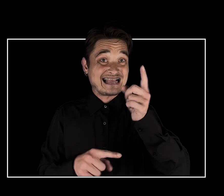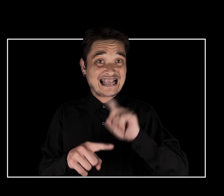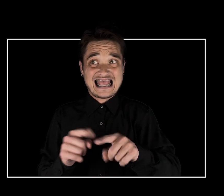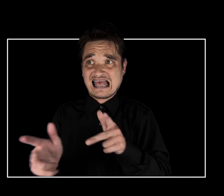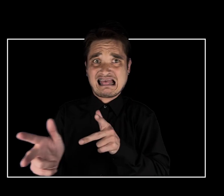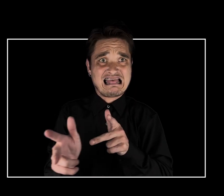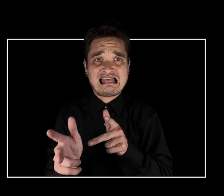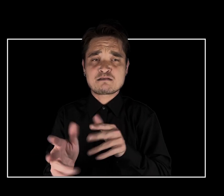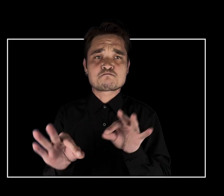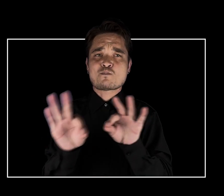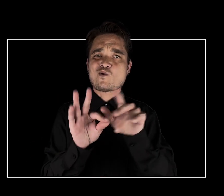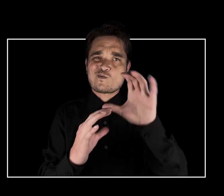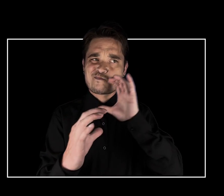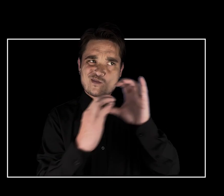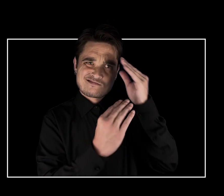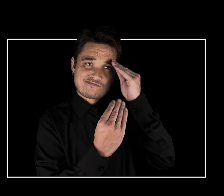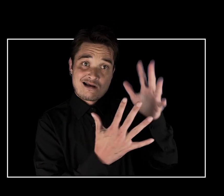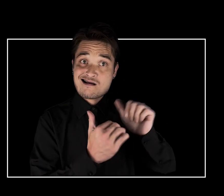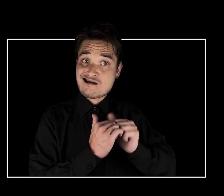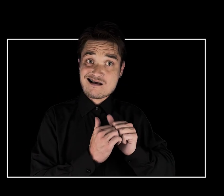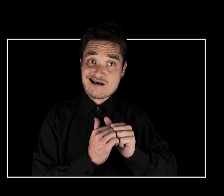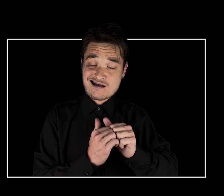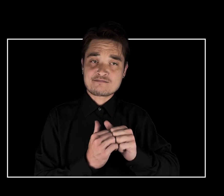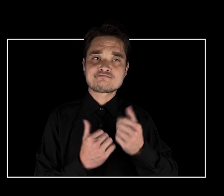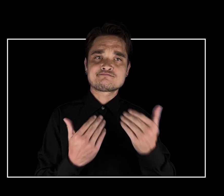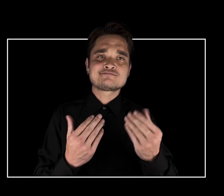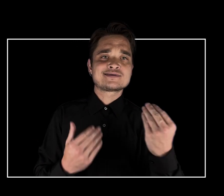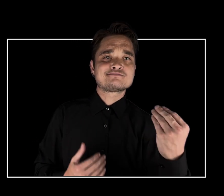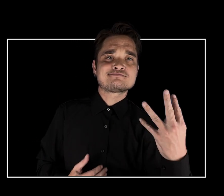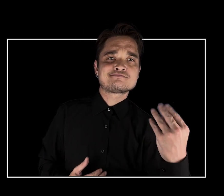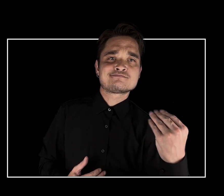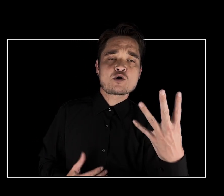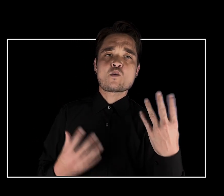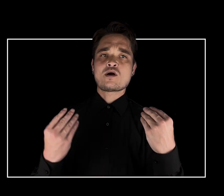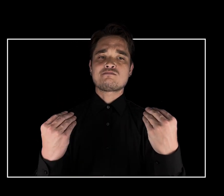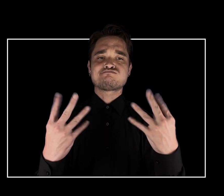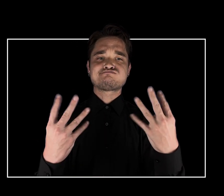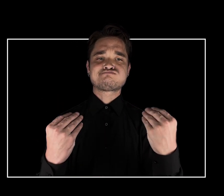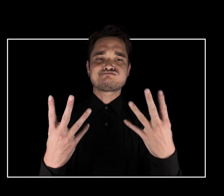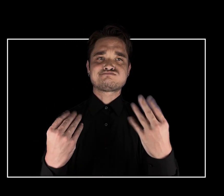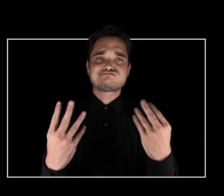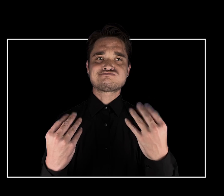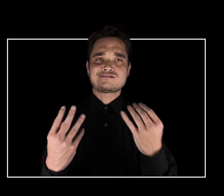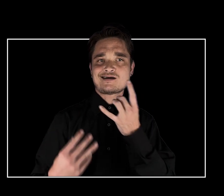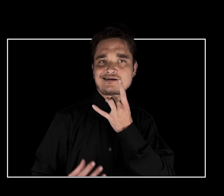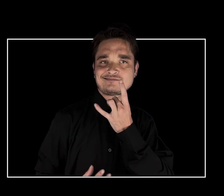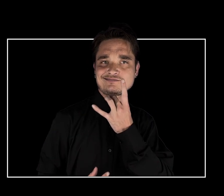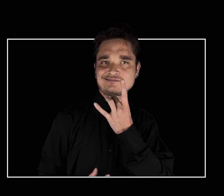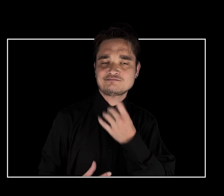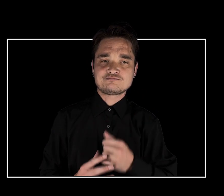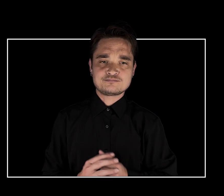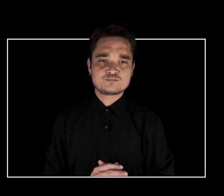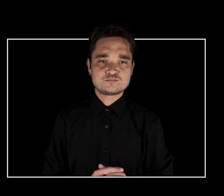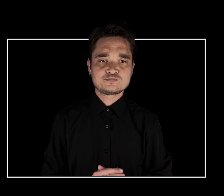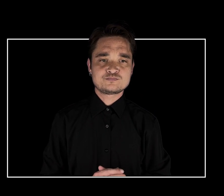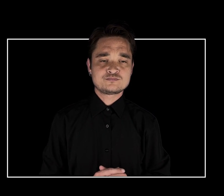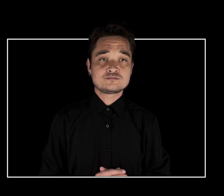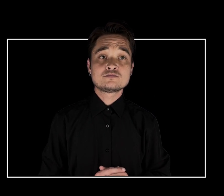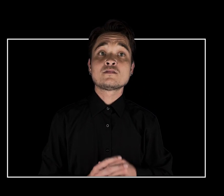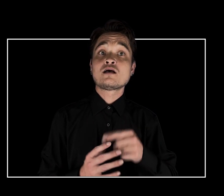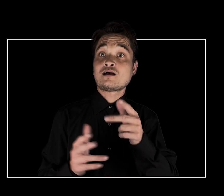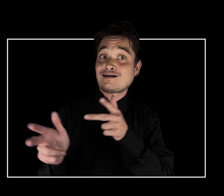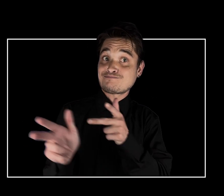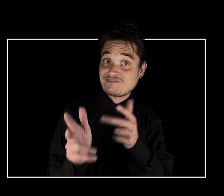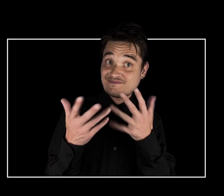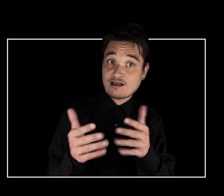quickly, you should show that you are planning to stop by putting on your turn signal or your hazard lights.